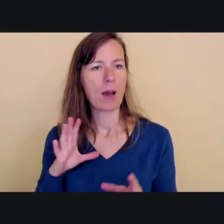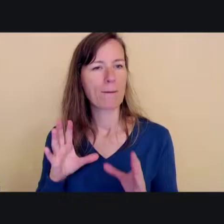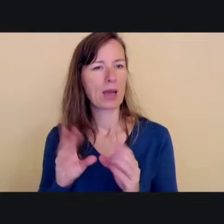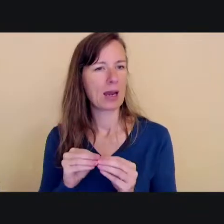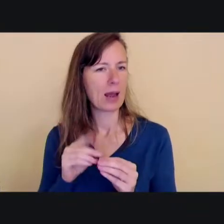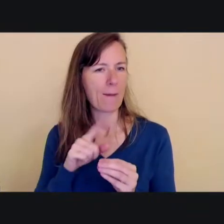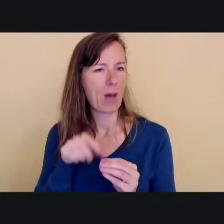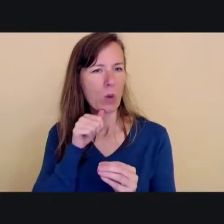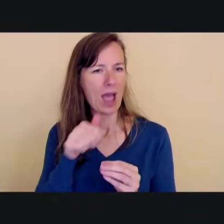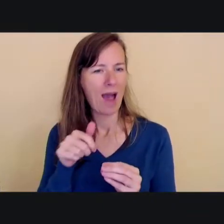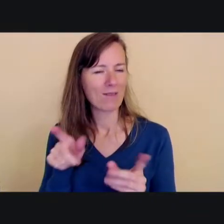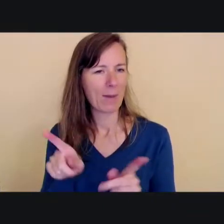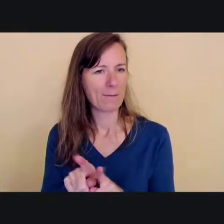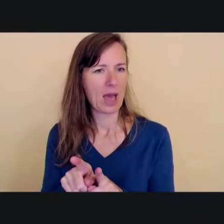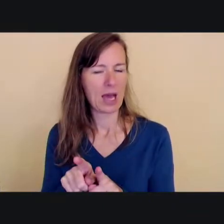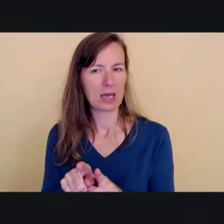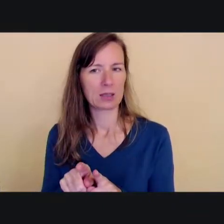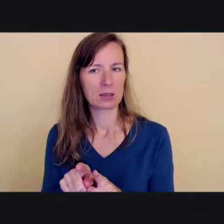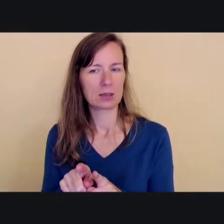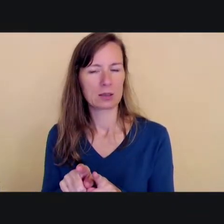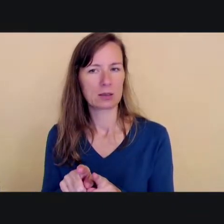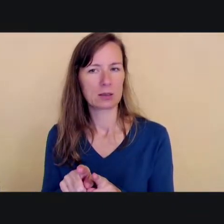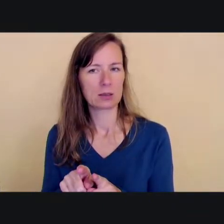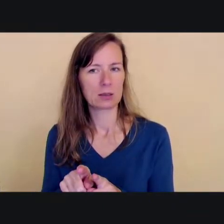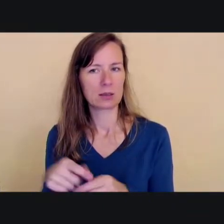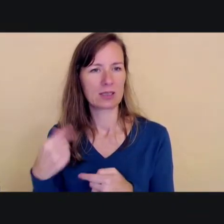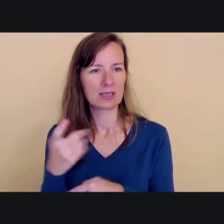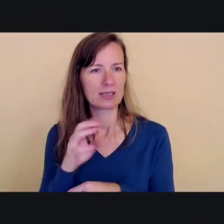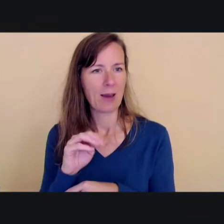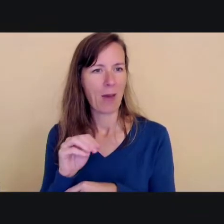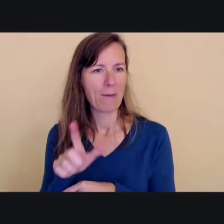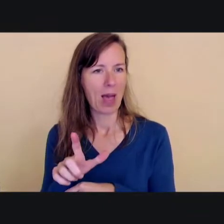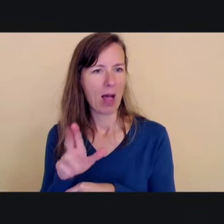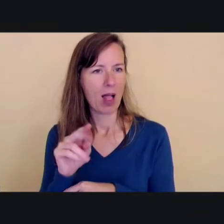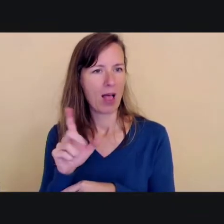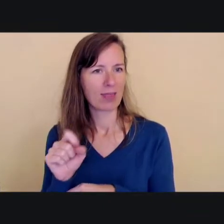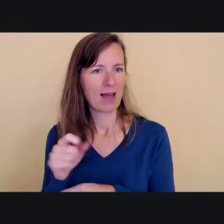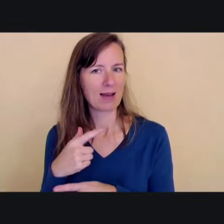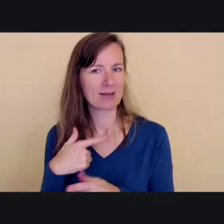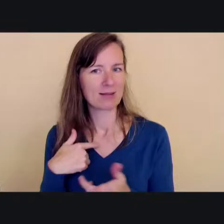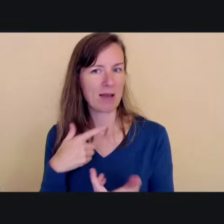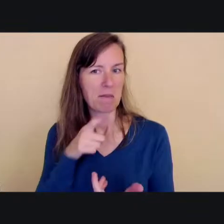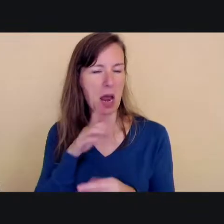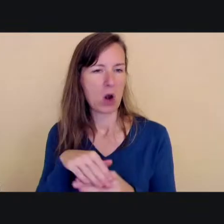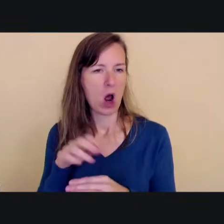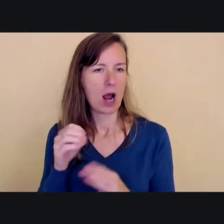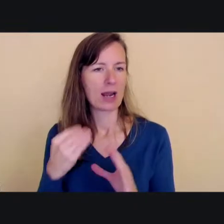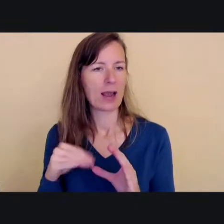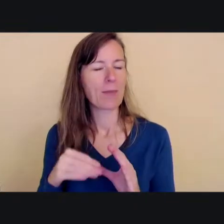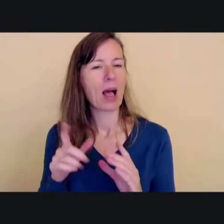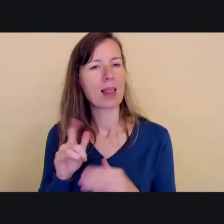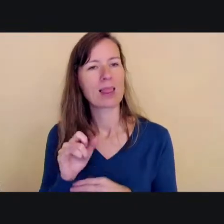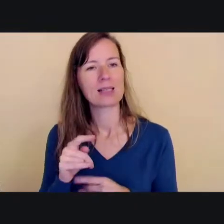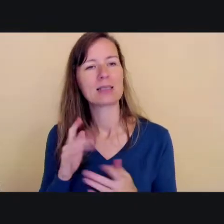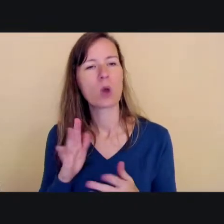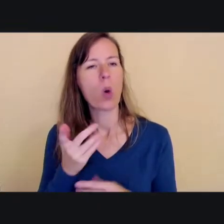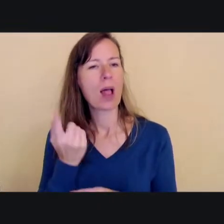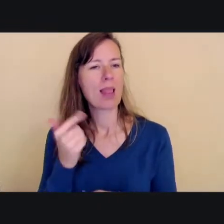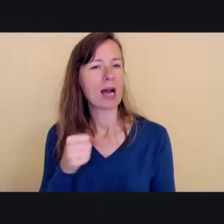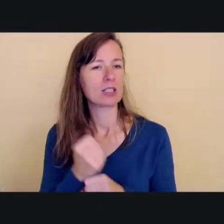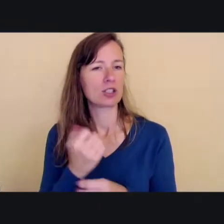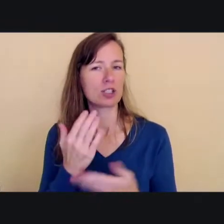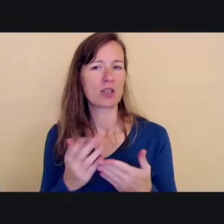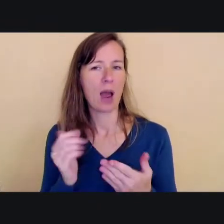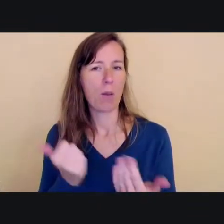the email list. But some of the priorities from last year included speed